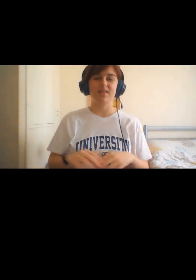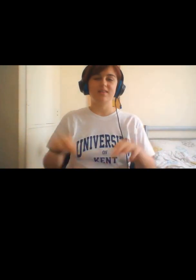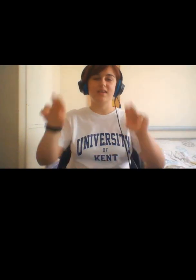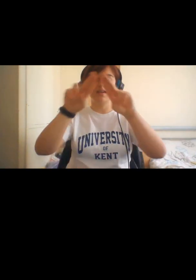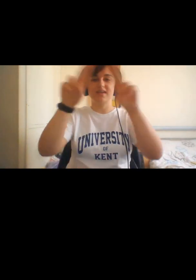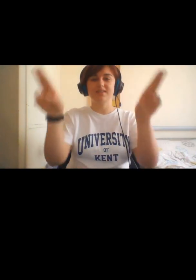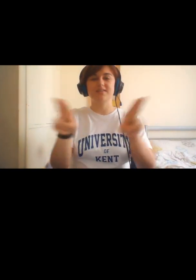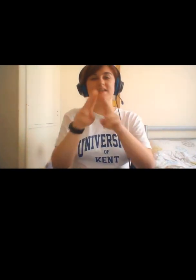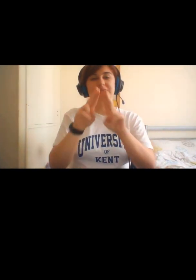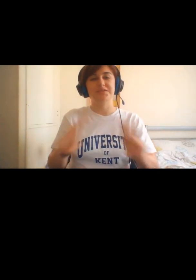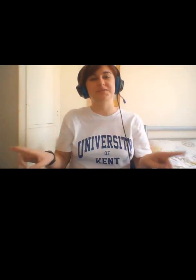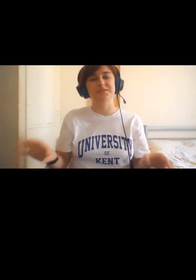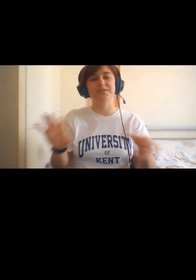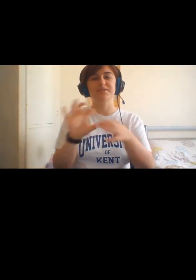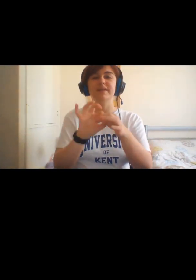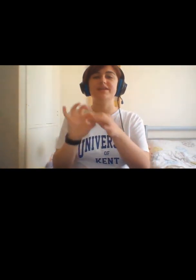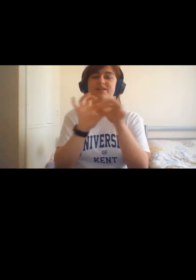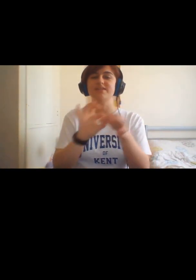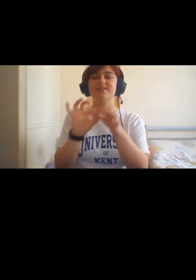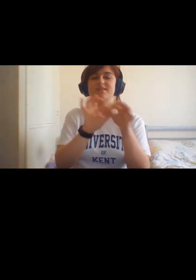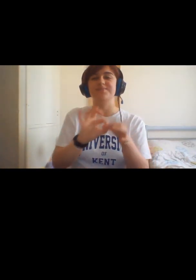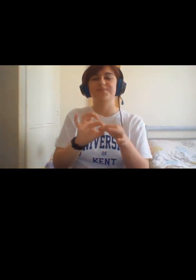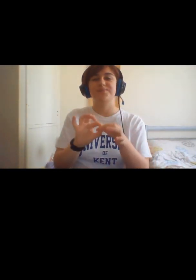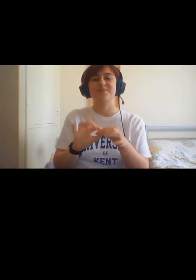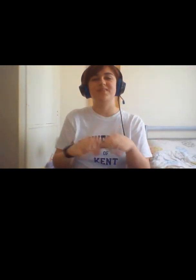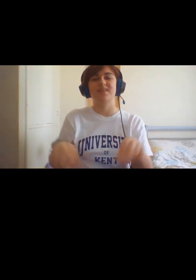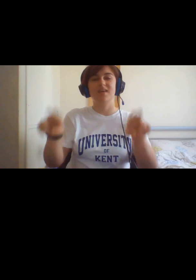and then international relations.